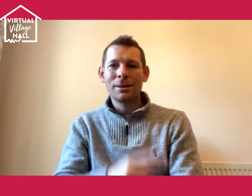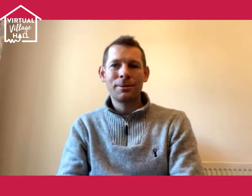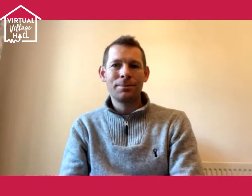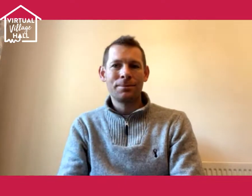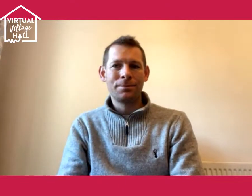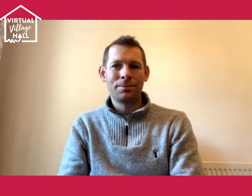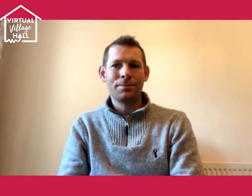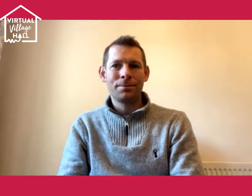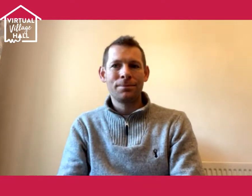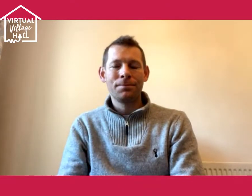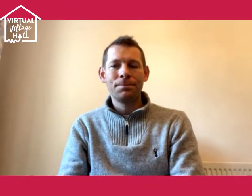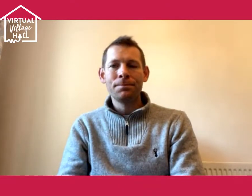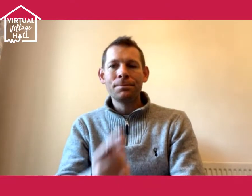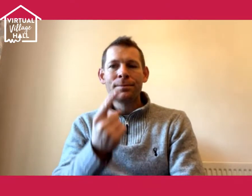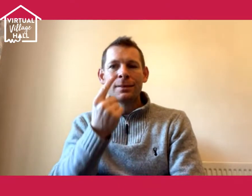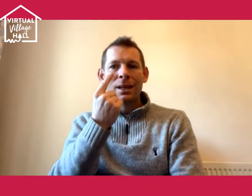So eyes,